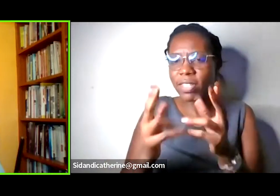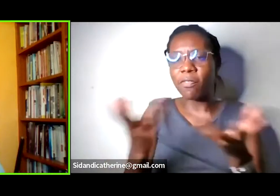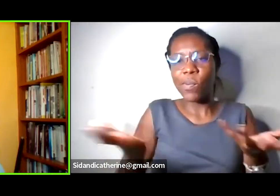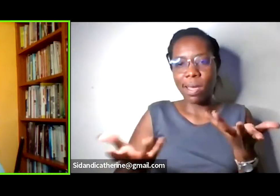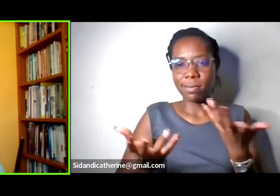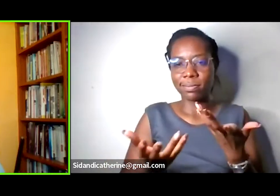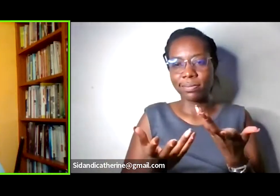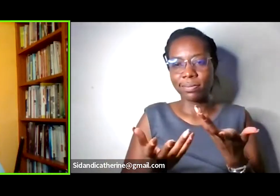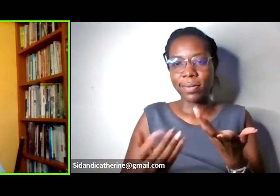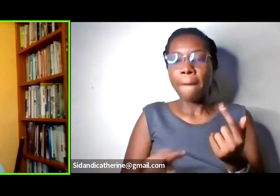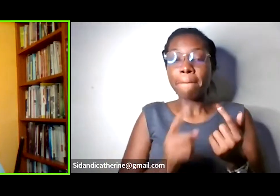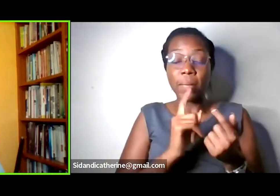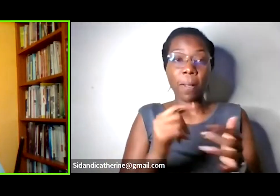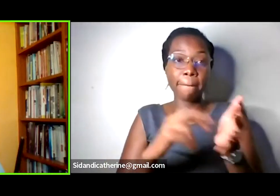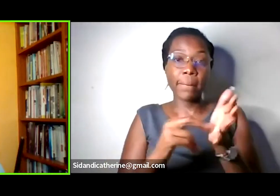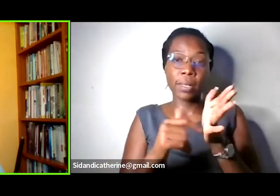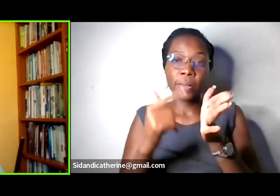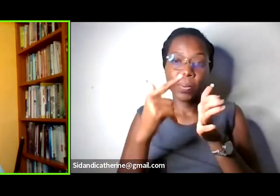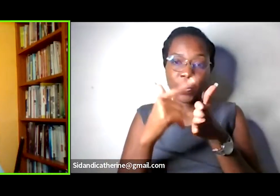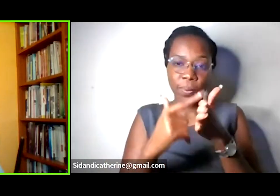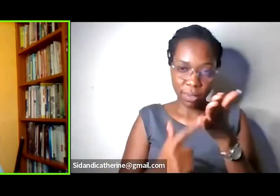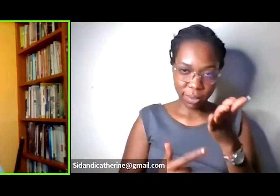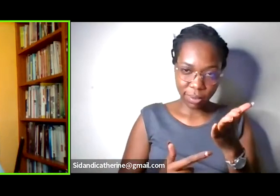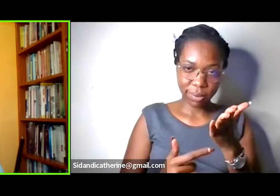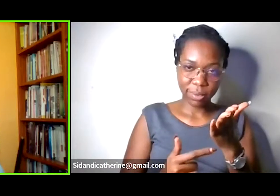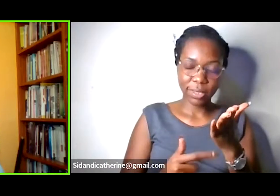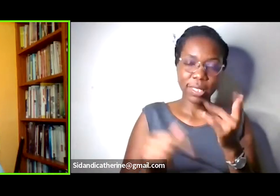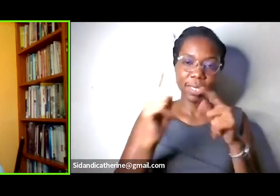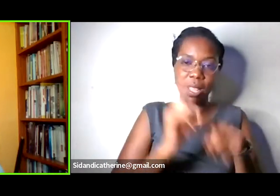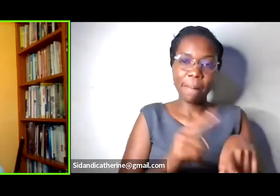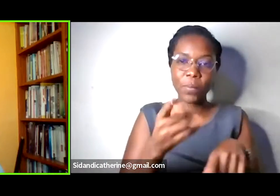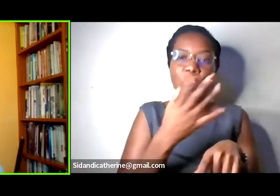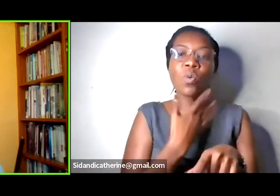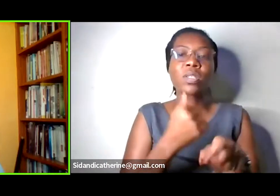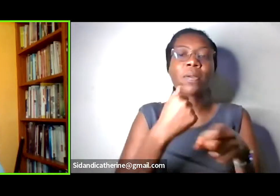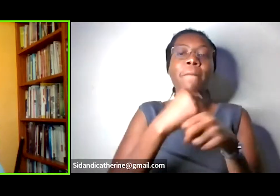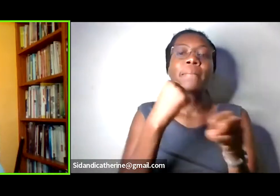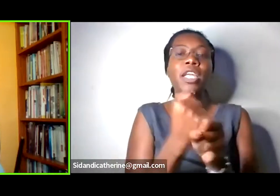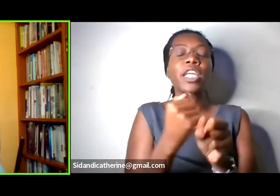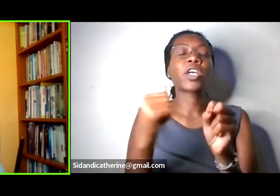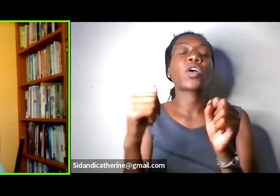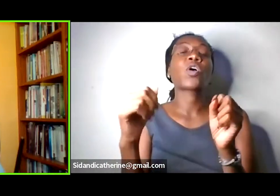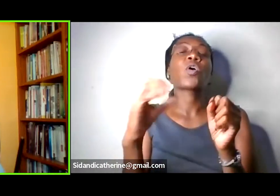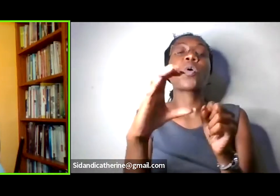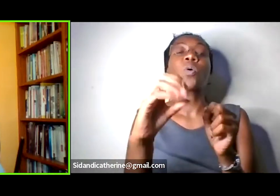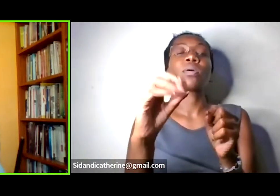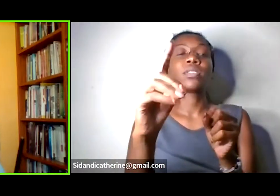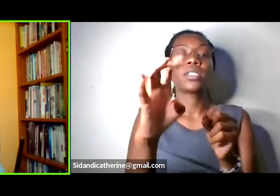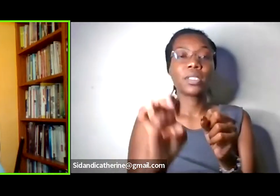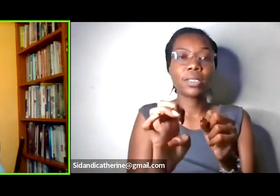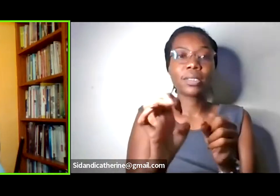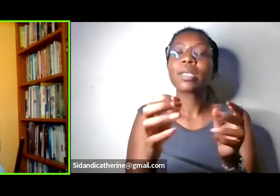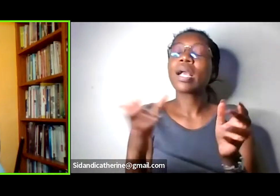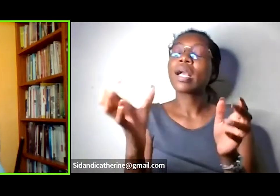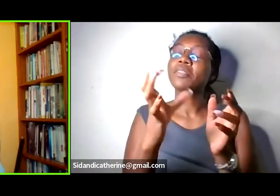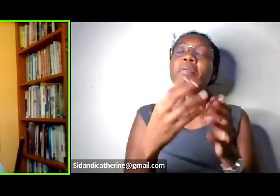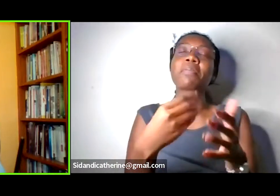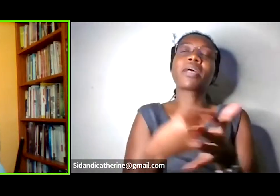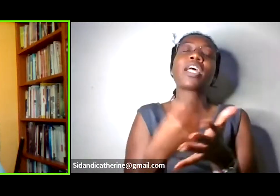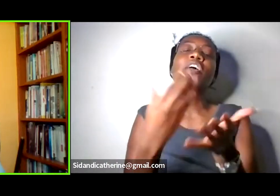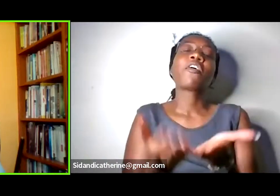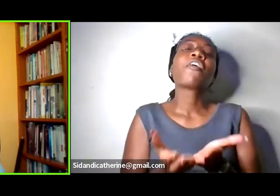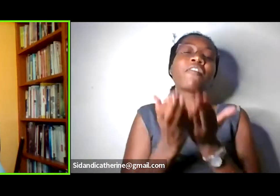not the right person and if you're not real. Okay. So let's continue. So here, be yourself, do